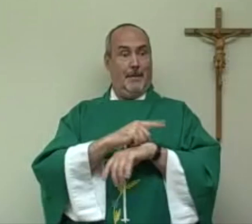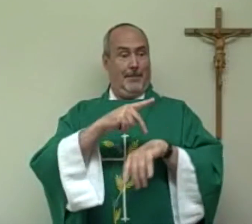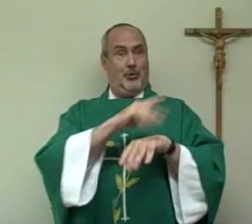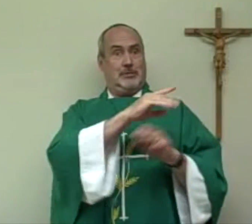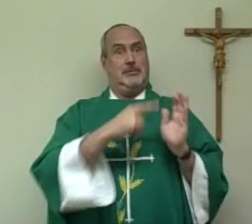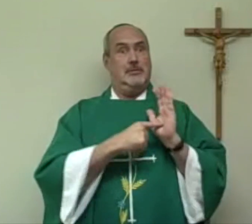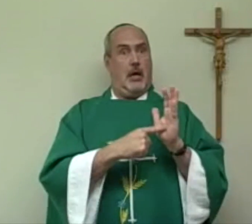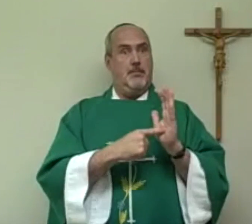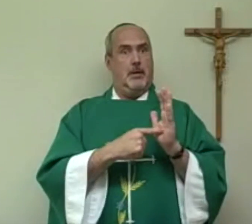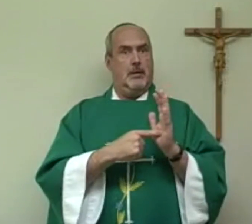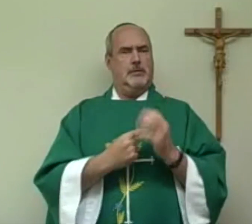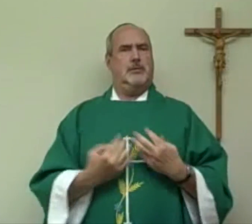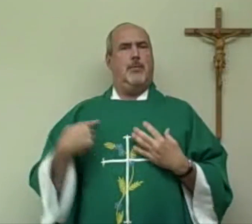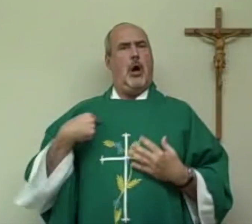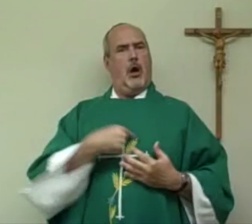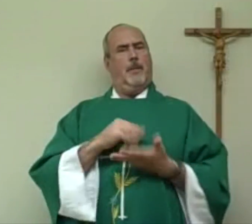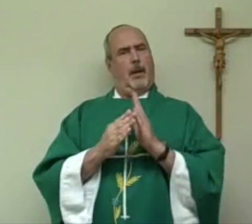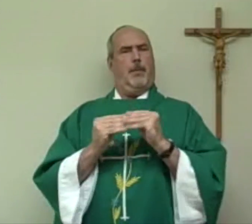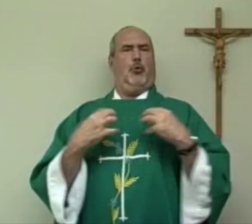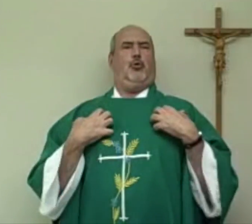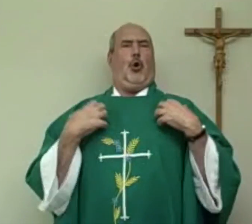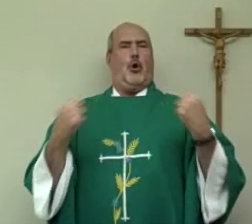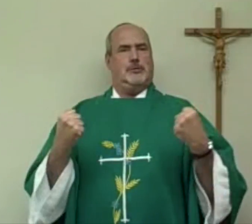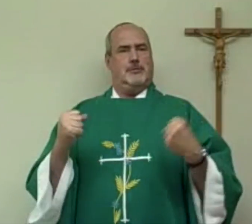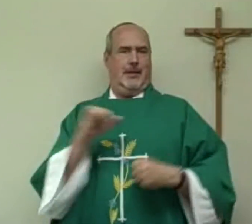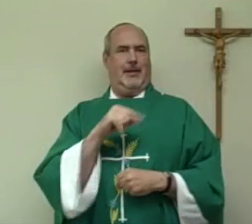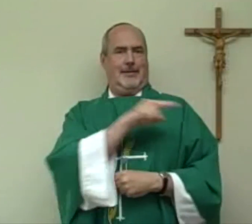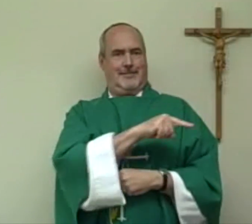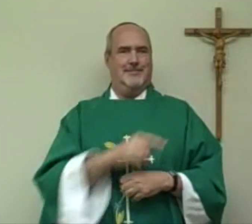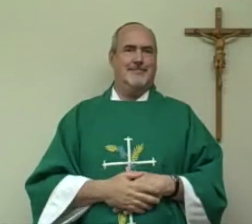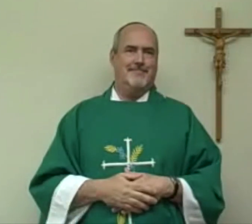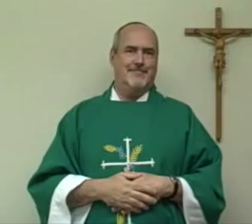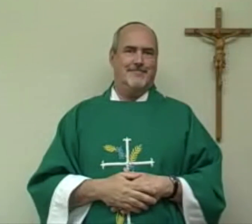I think today it's possible that the gospel and Peter